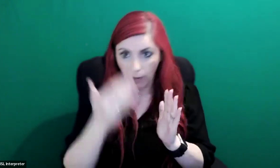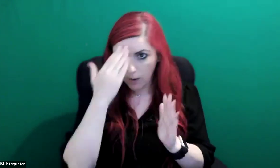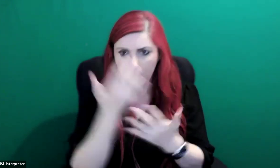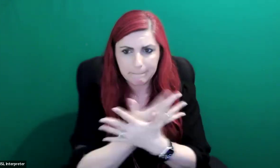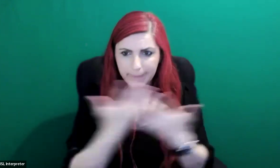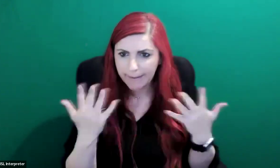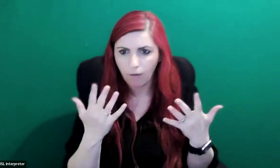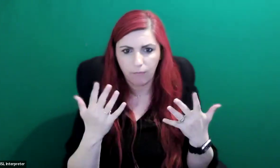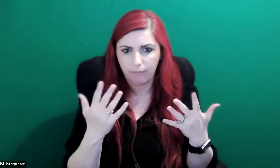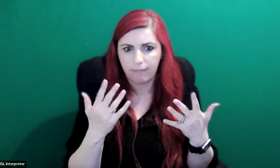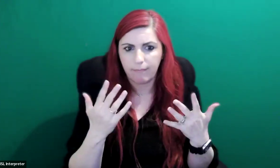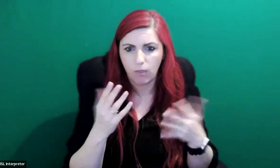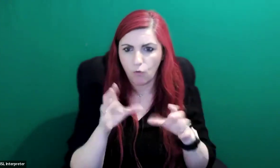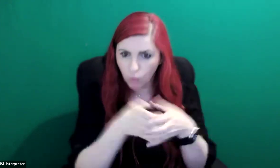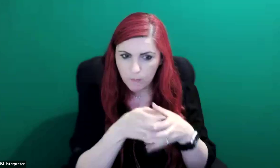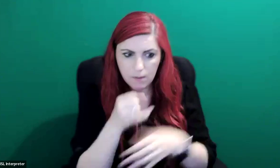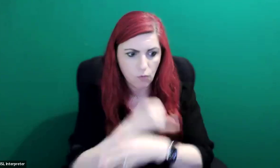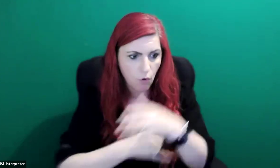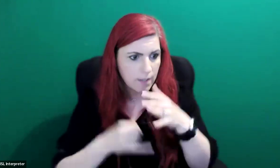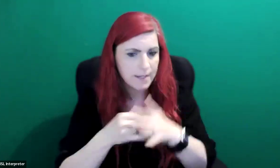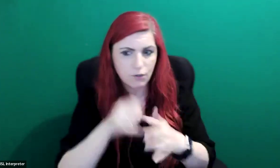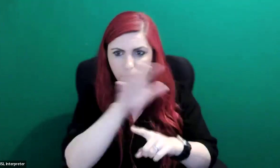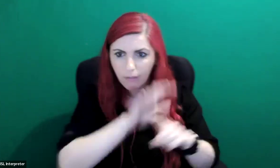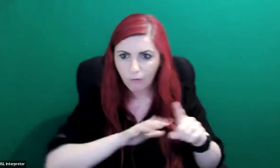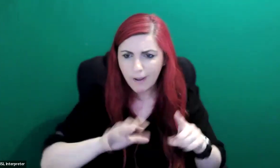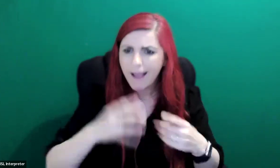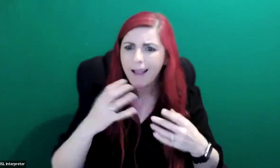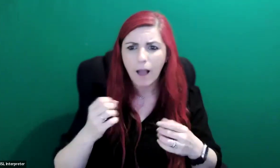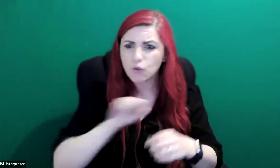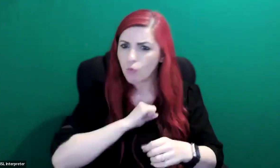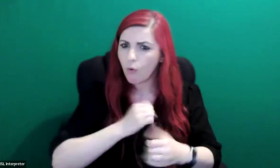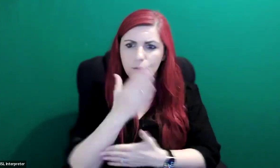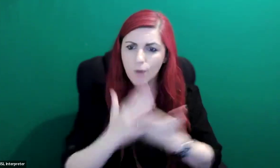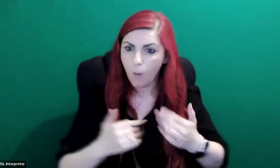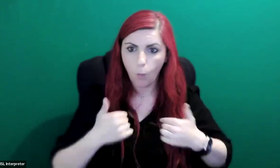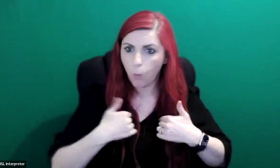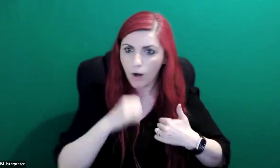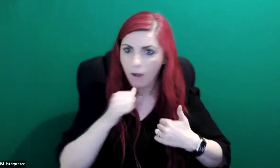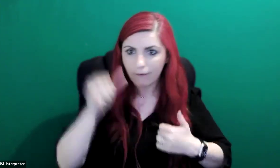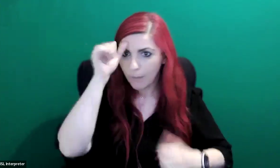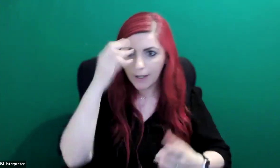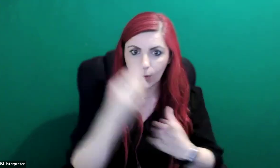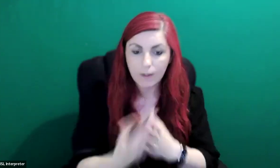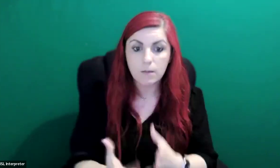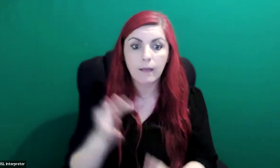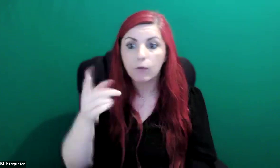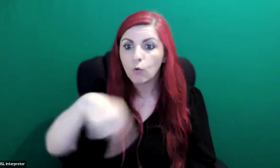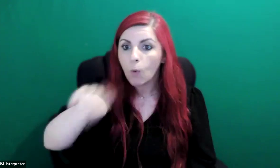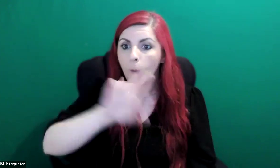and organisations around the country, there are others we don't know. So again, if you are part